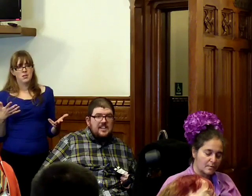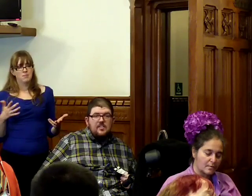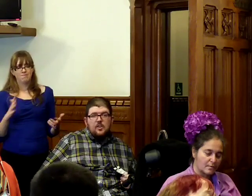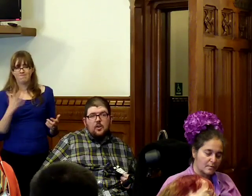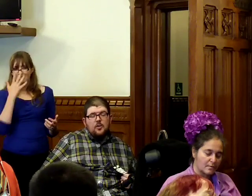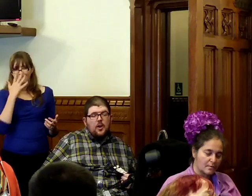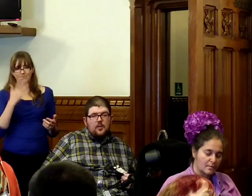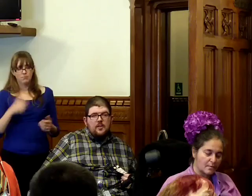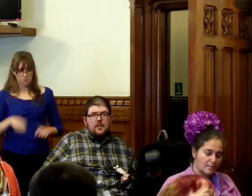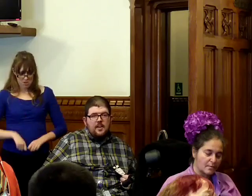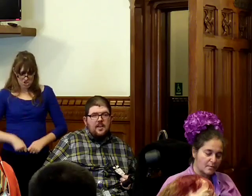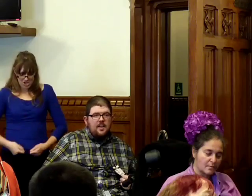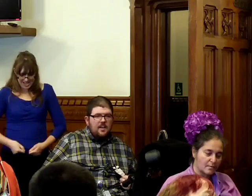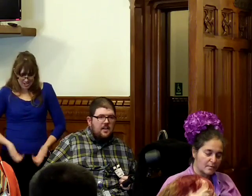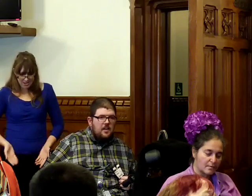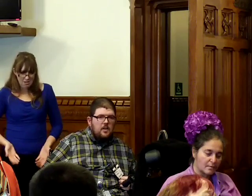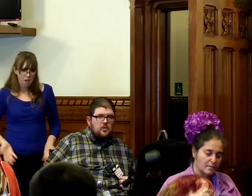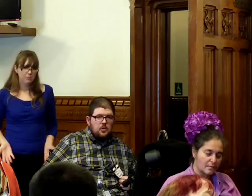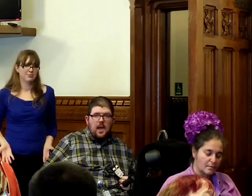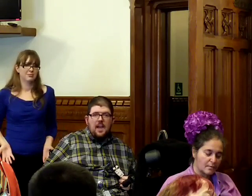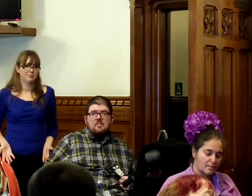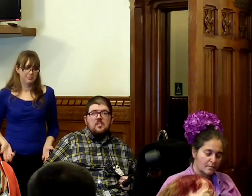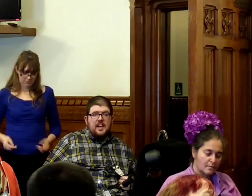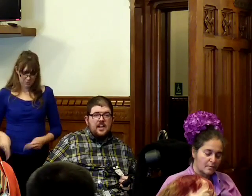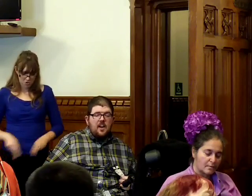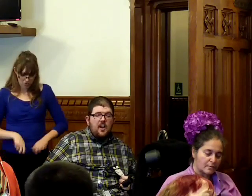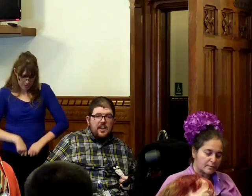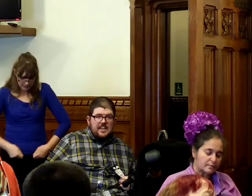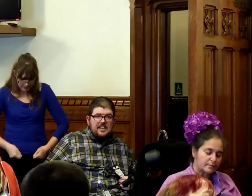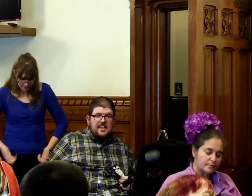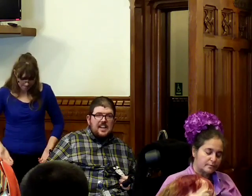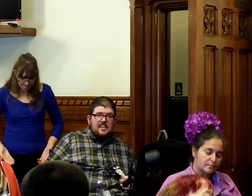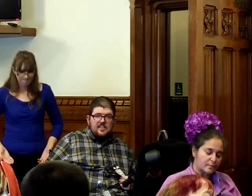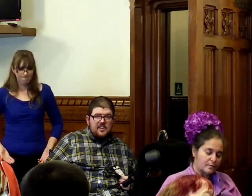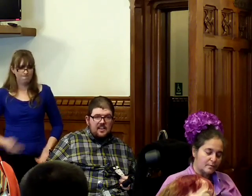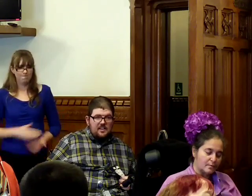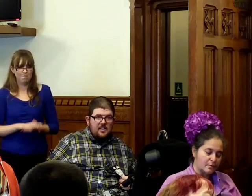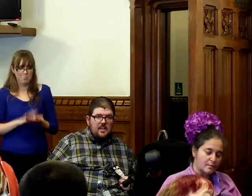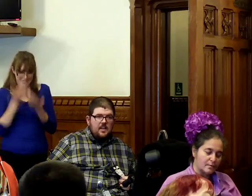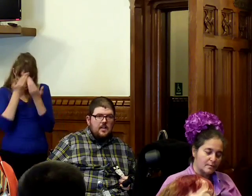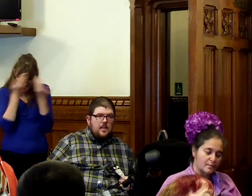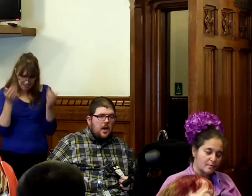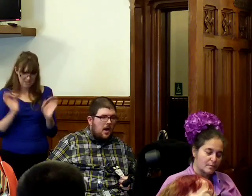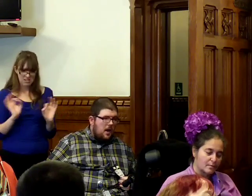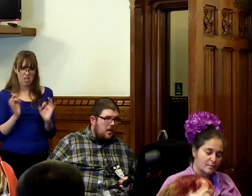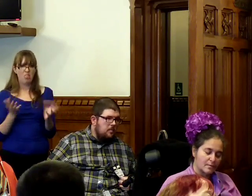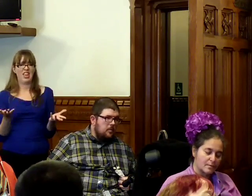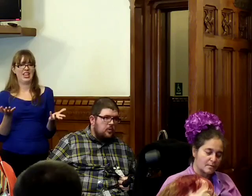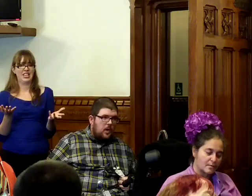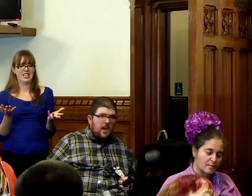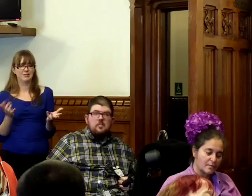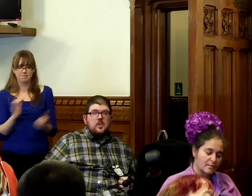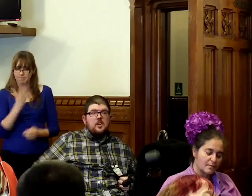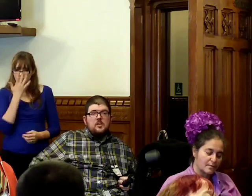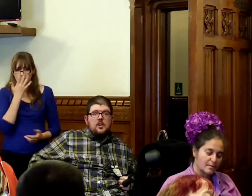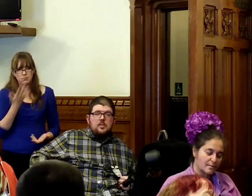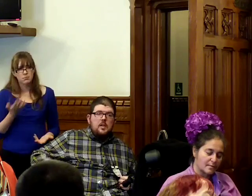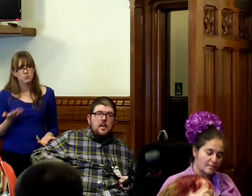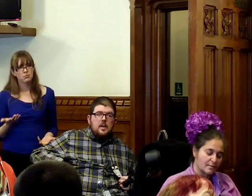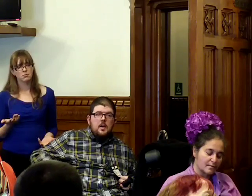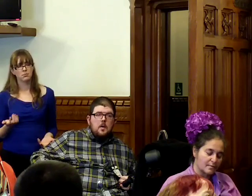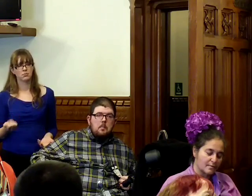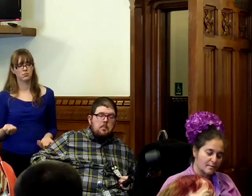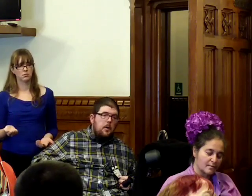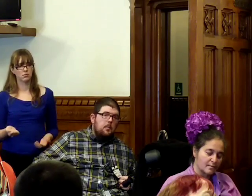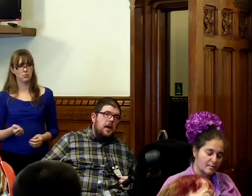I've got my jeans undone, so I haven't really got any dignity. So I have to